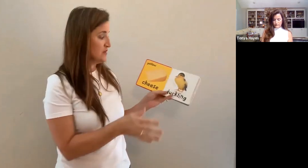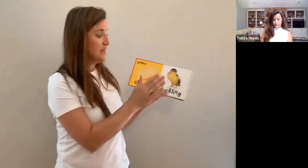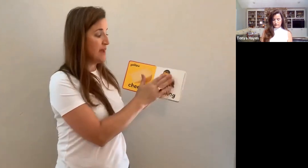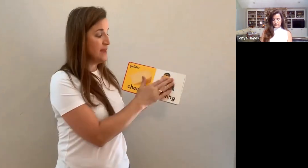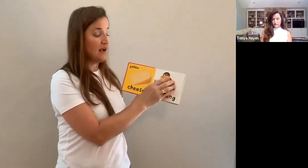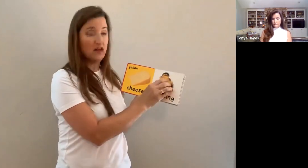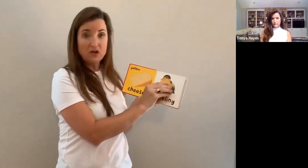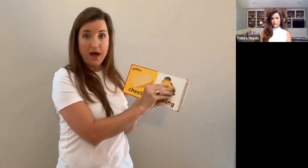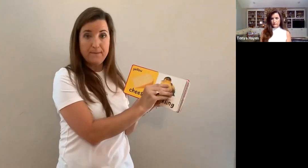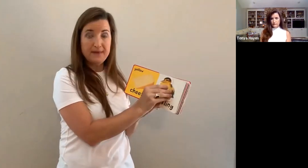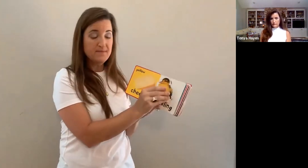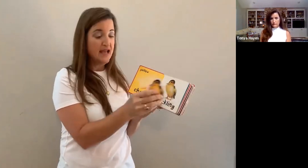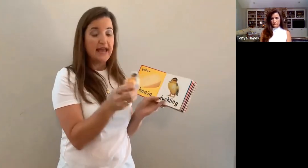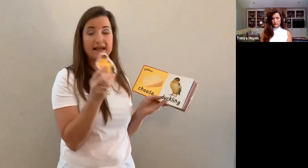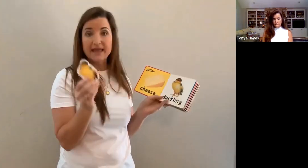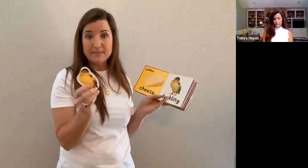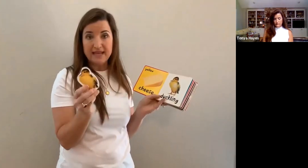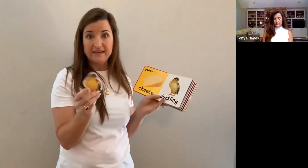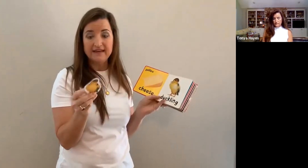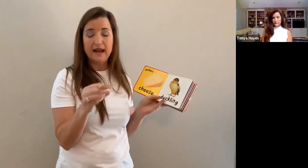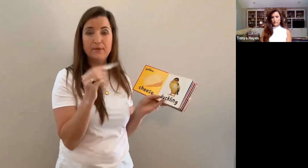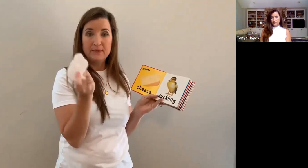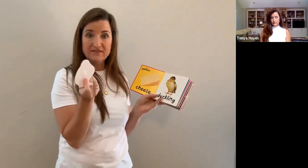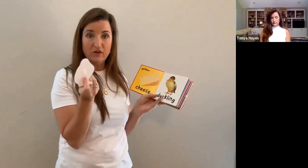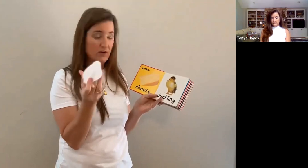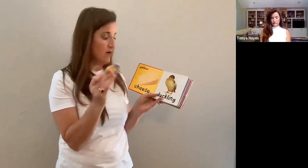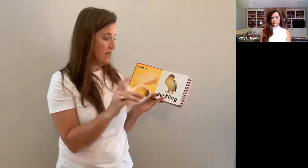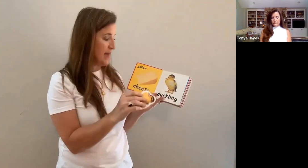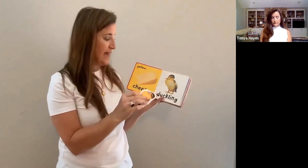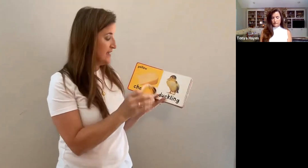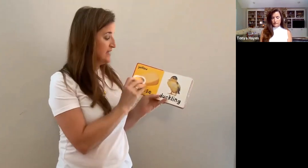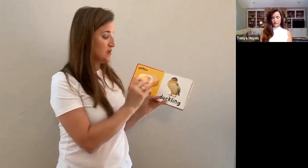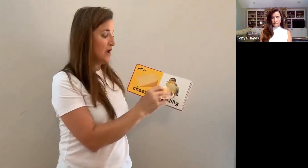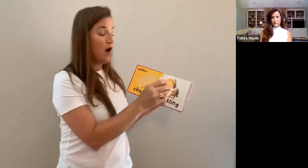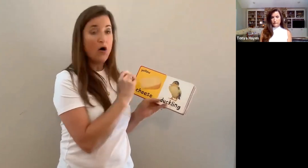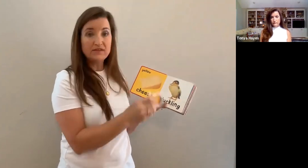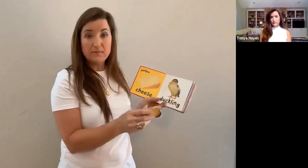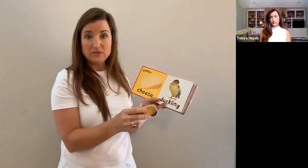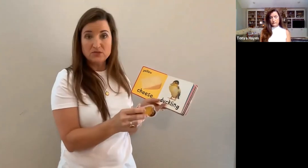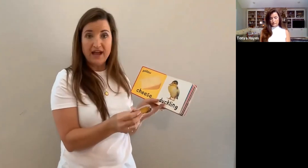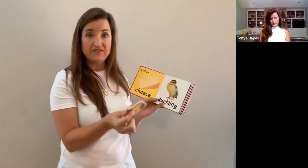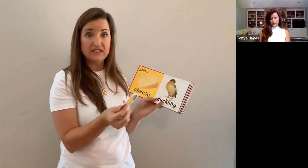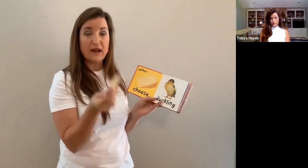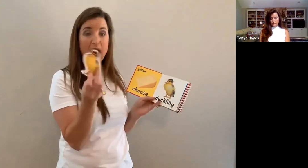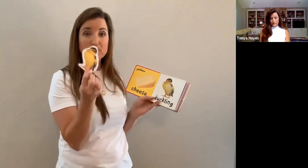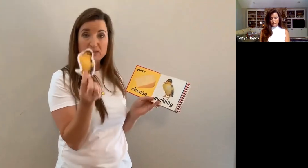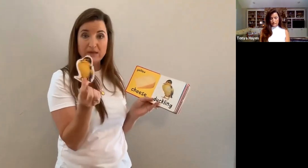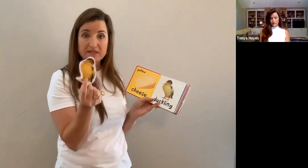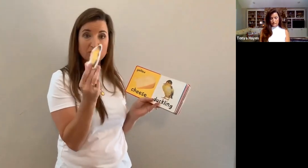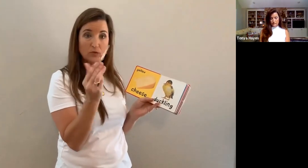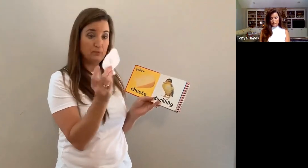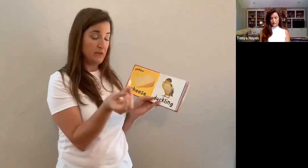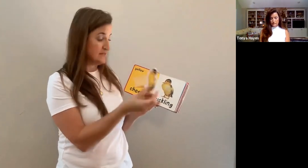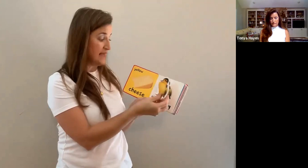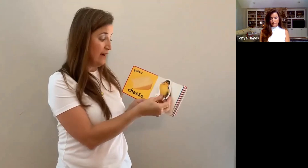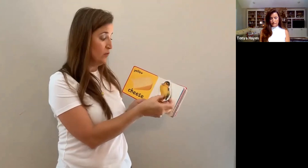the things. So then I made a color copy and I laminated it and I put a piece of Velcro on the back. So not all of the pictures have this, but I will spread